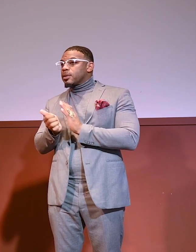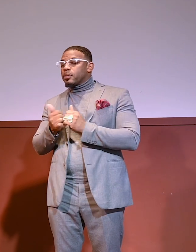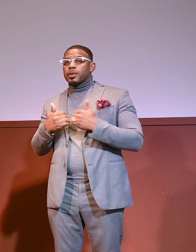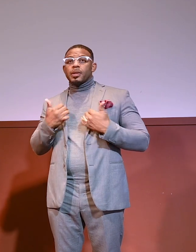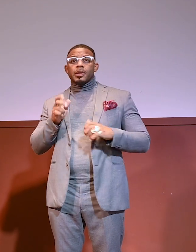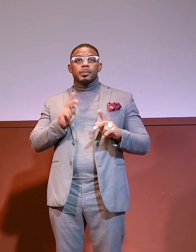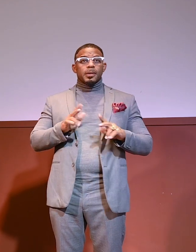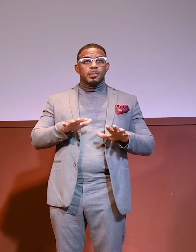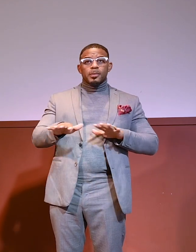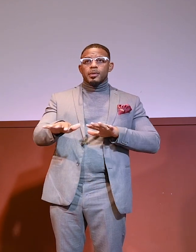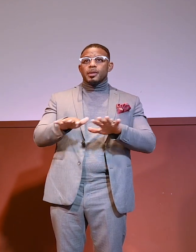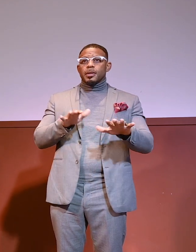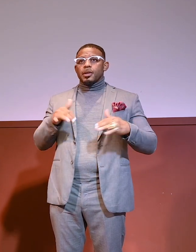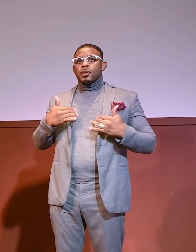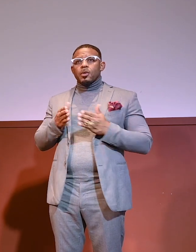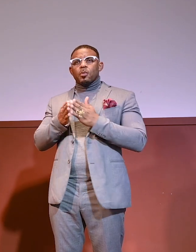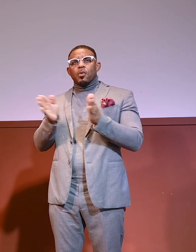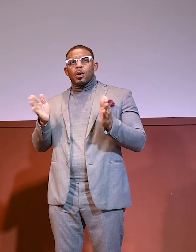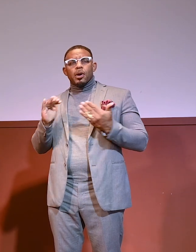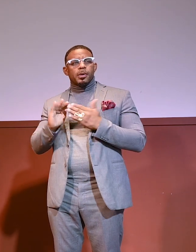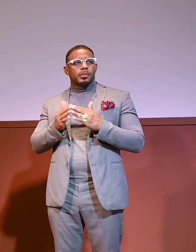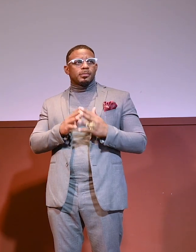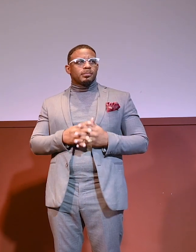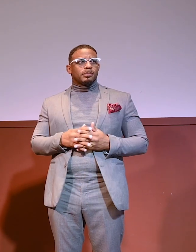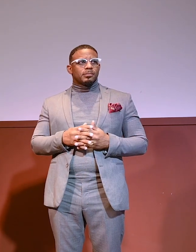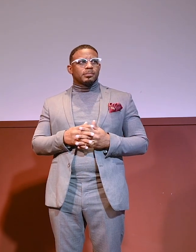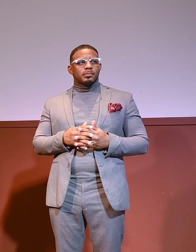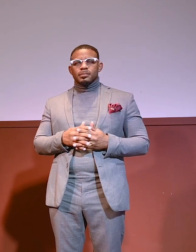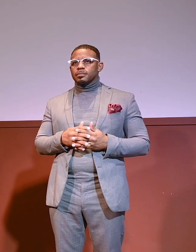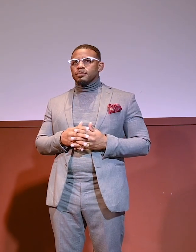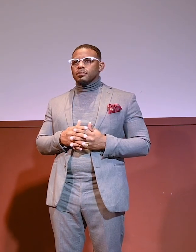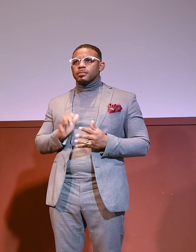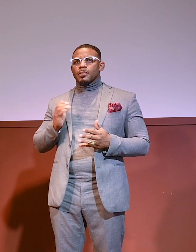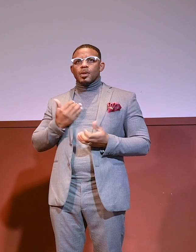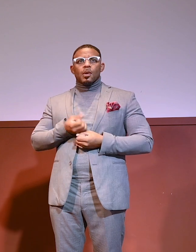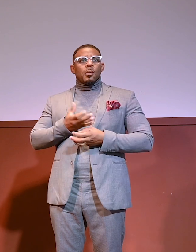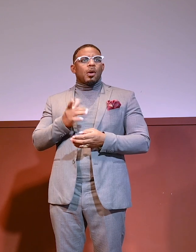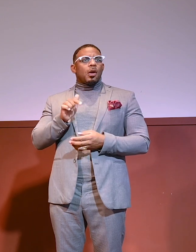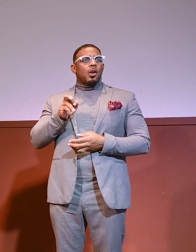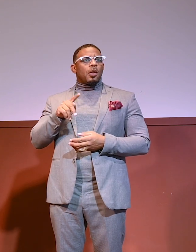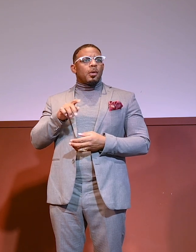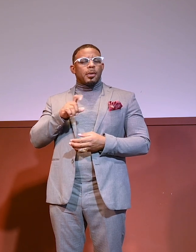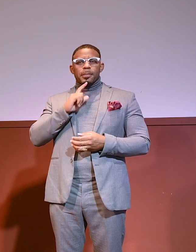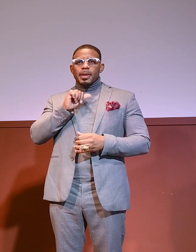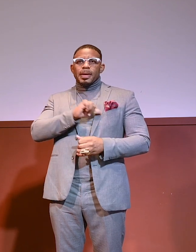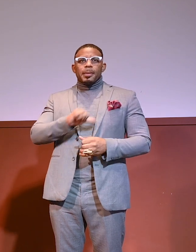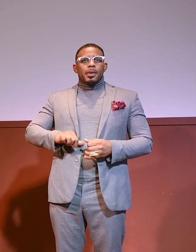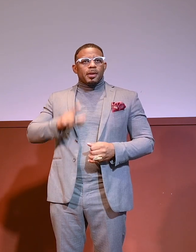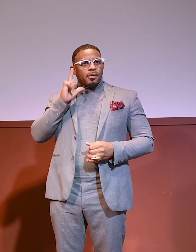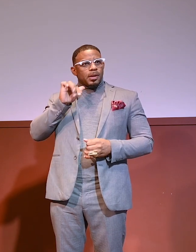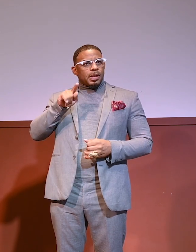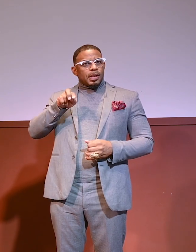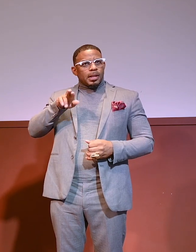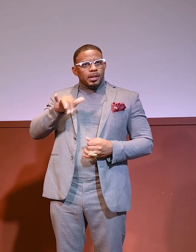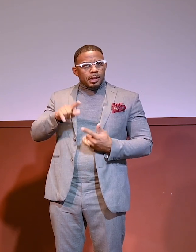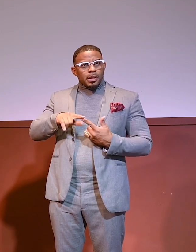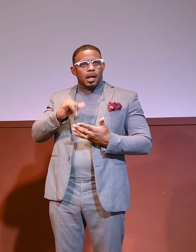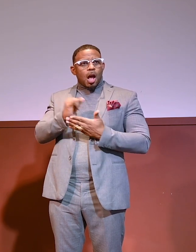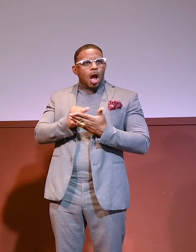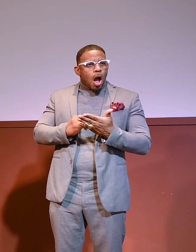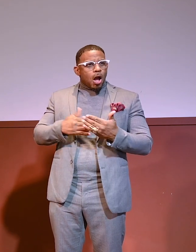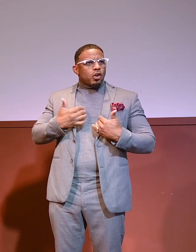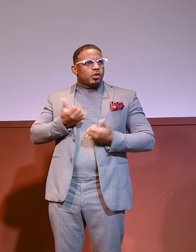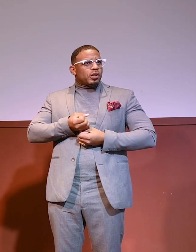our young people and our broader community. Our Poet Laureate will be an ambassador for literacy, the arts,